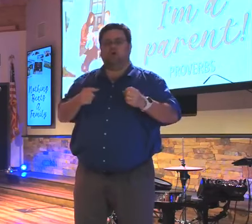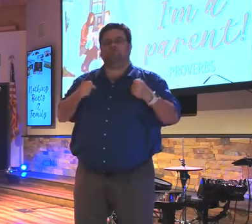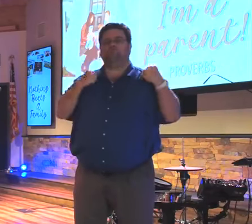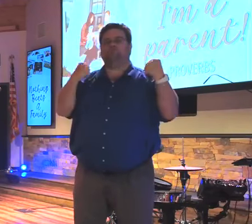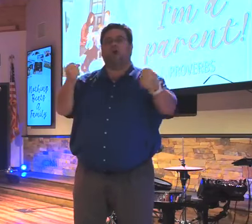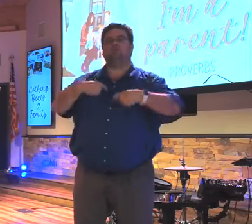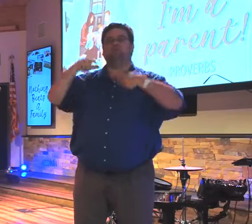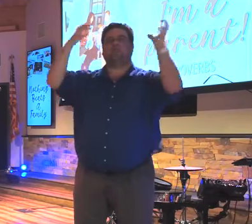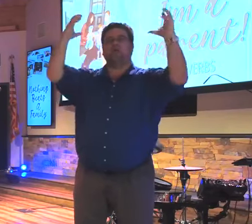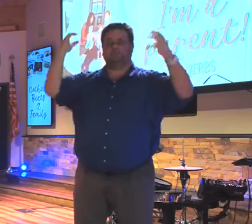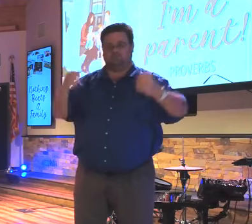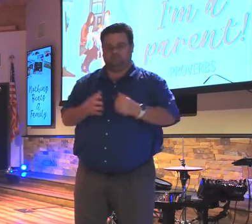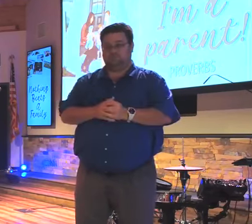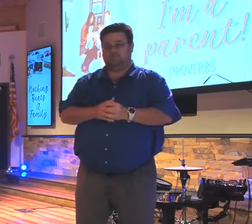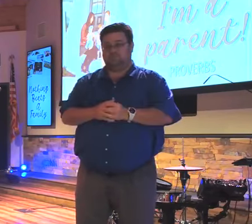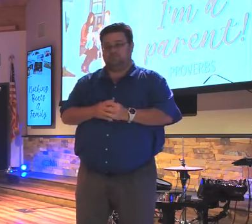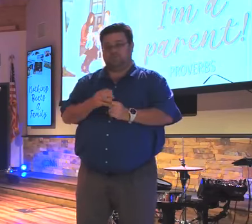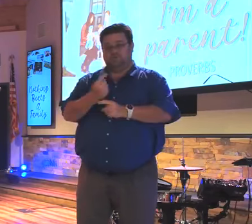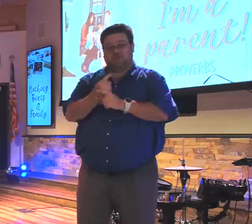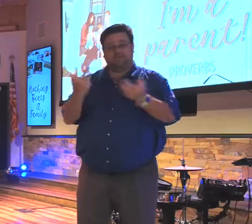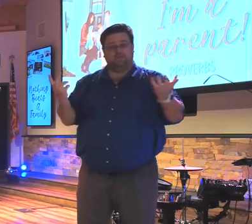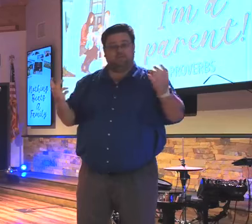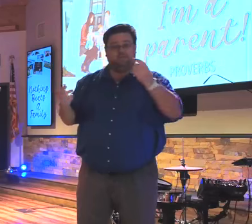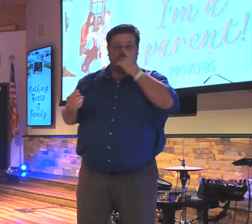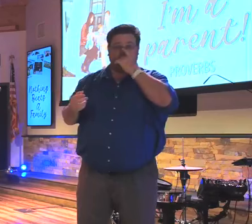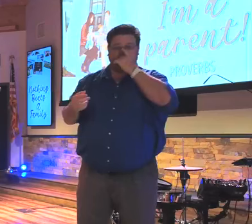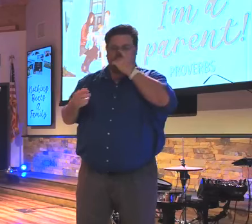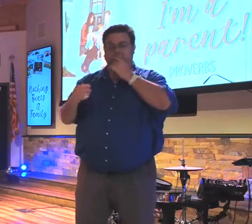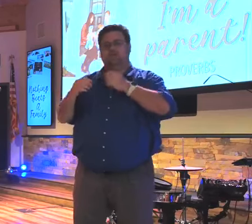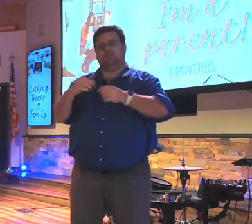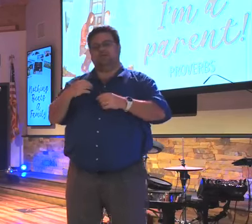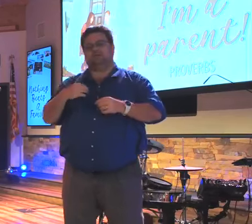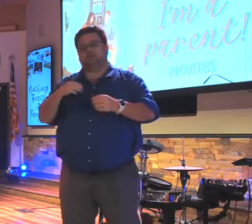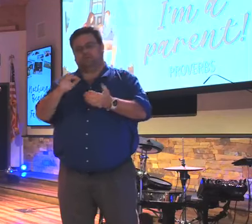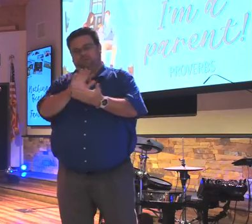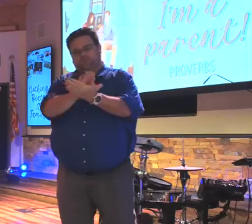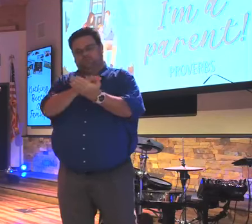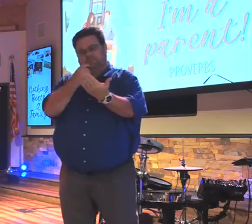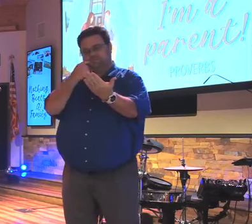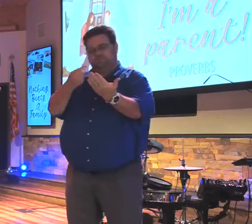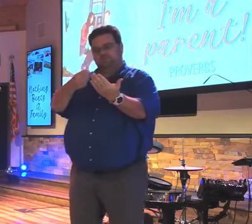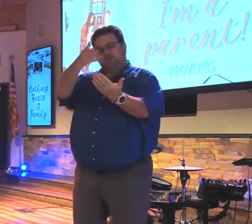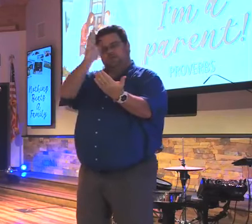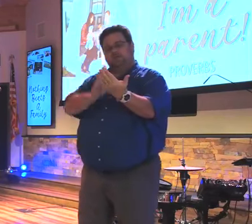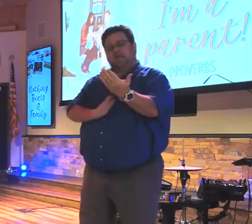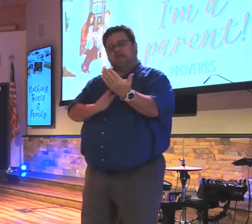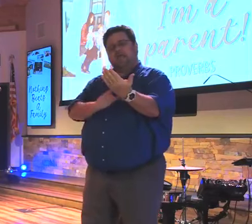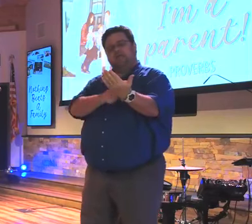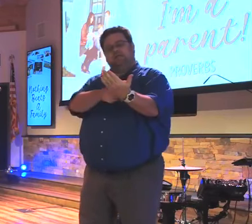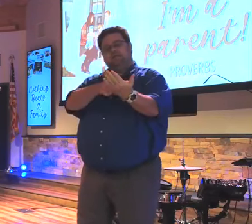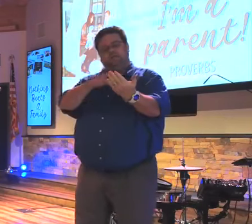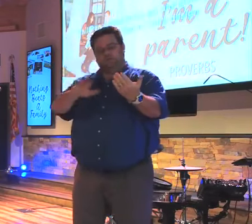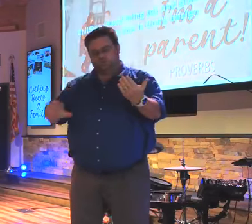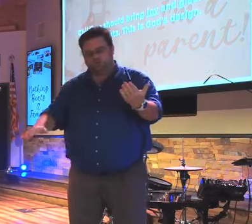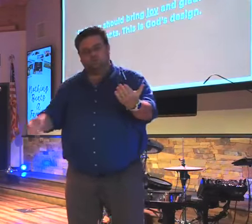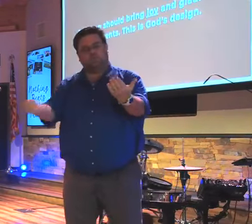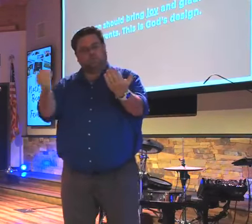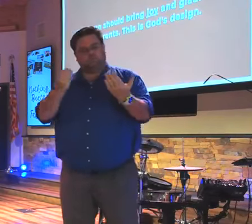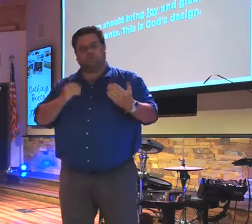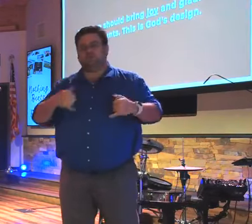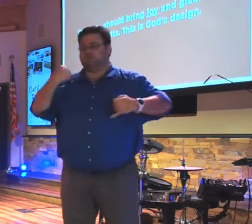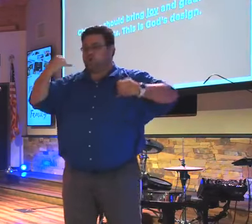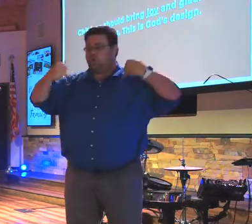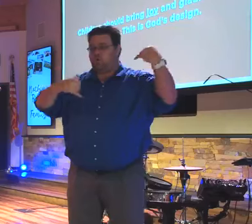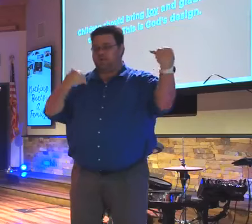me. But you know, in your handout it says, God's plan is this. Children should bring joy and gladness to parents.